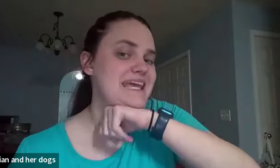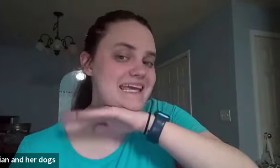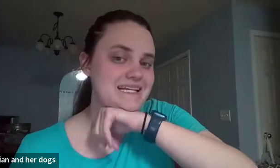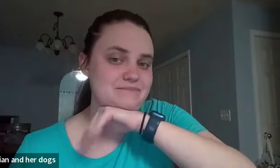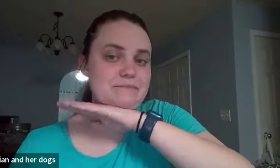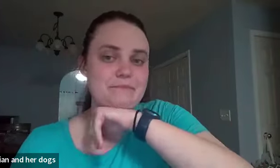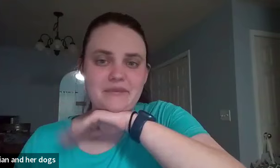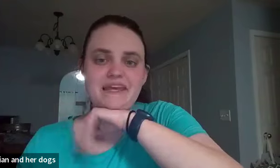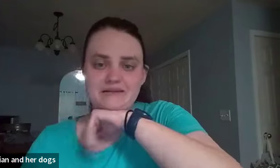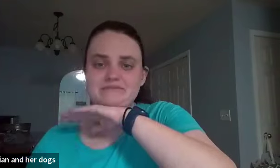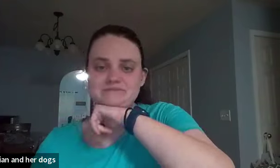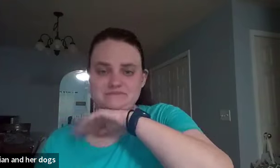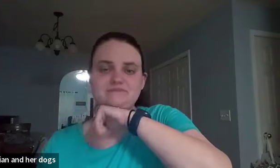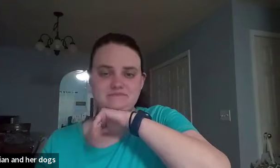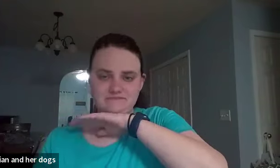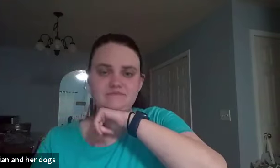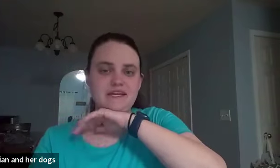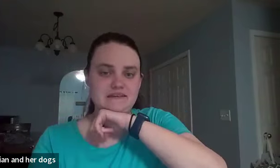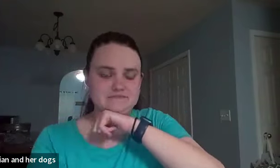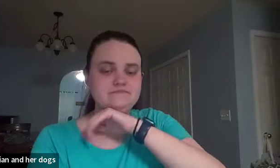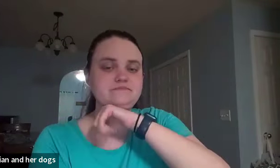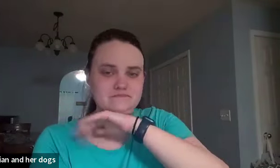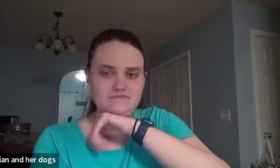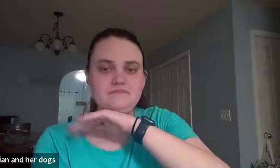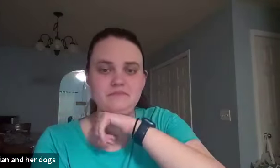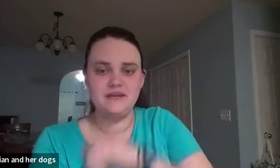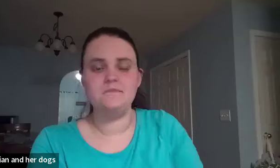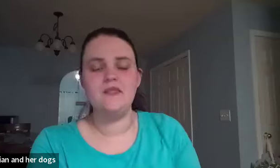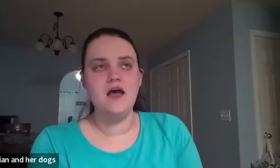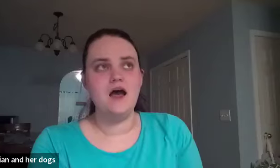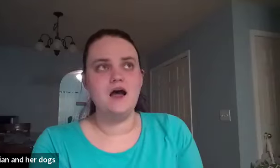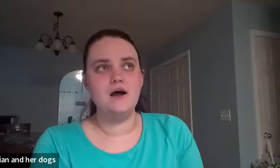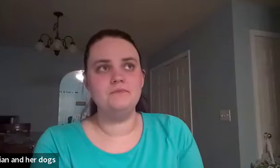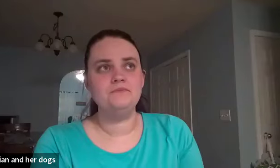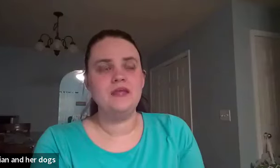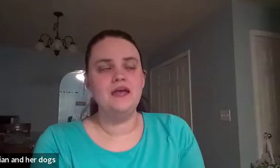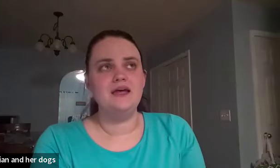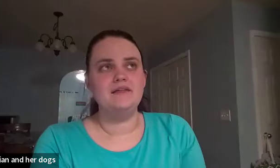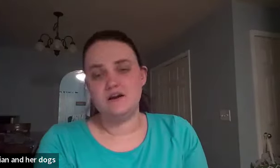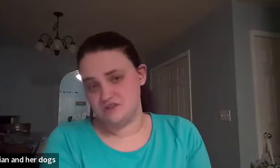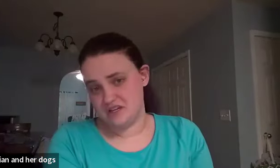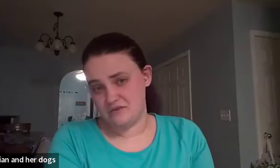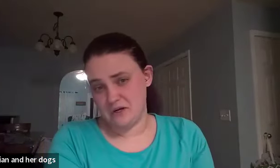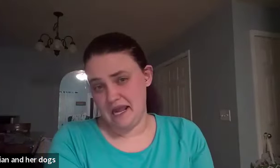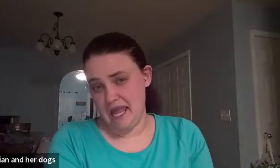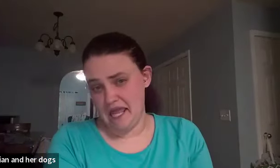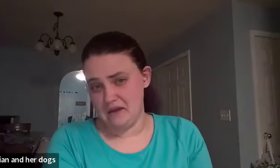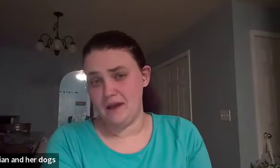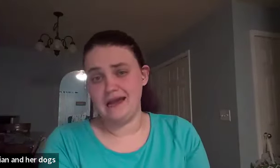Pig, pig, pig, pig. That also can go for ham.